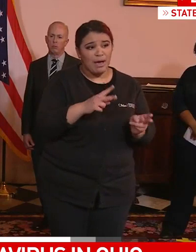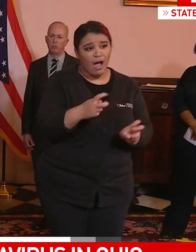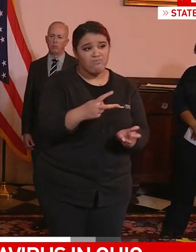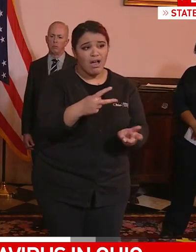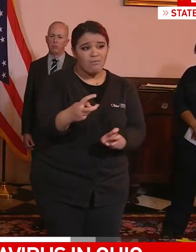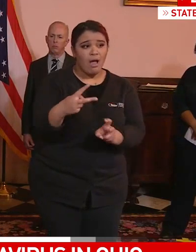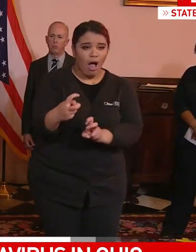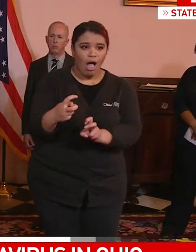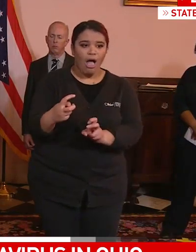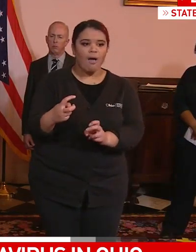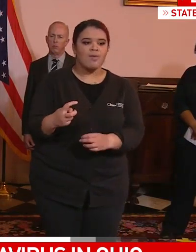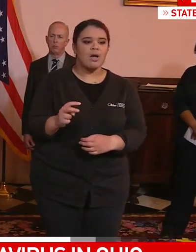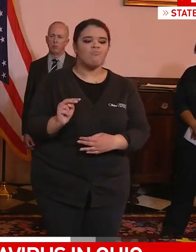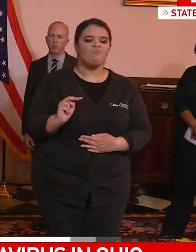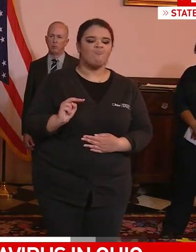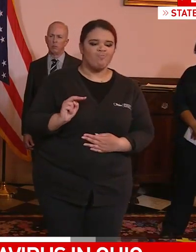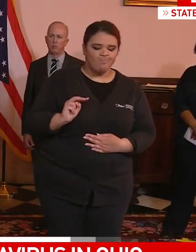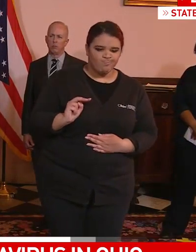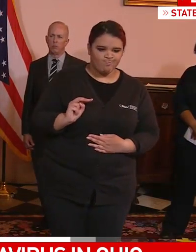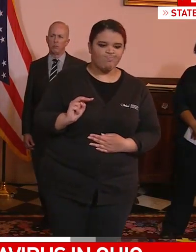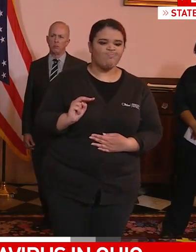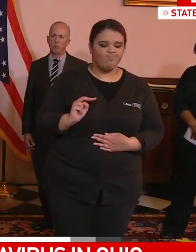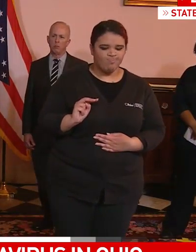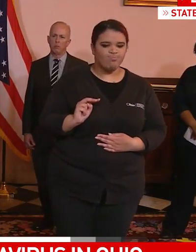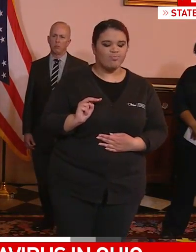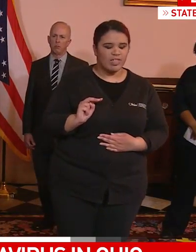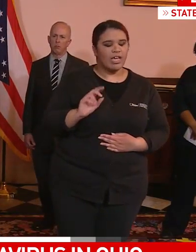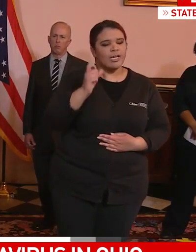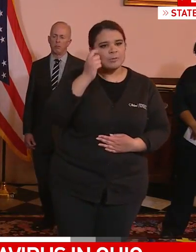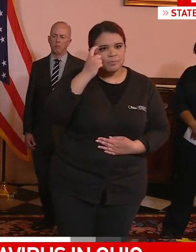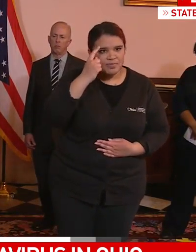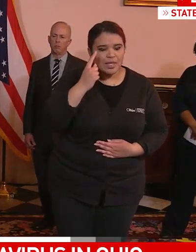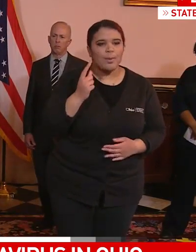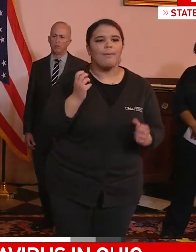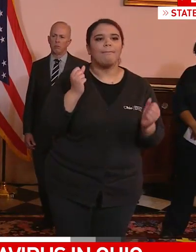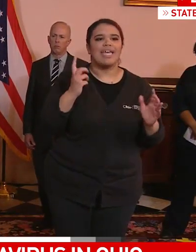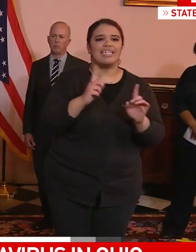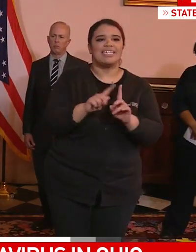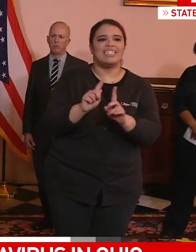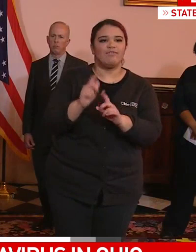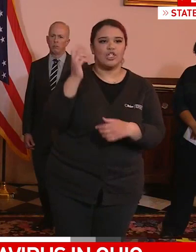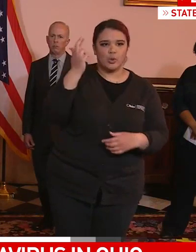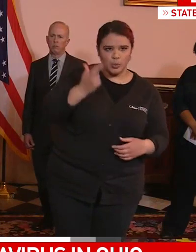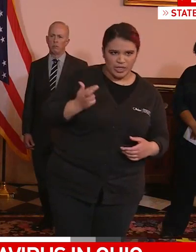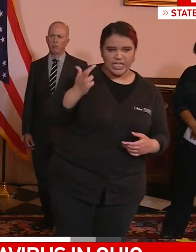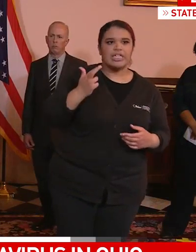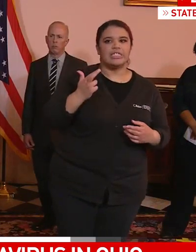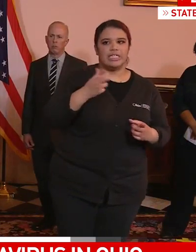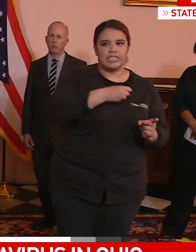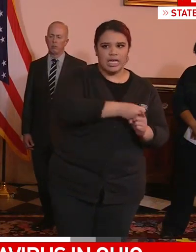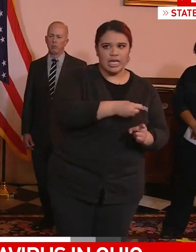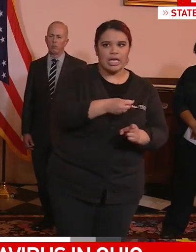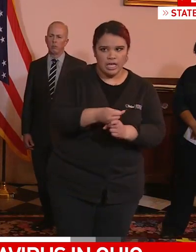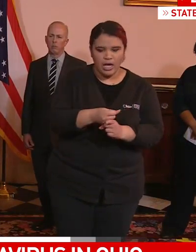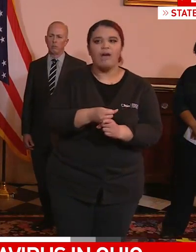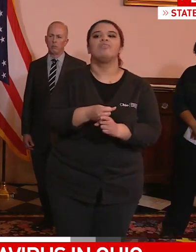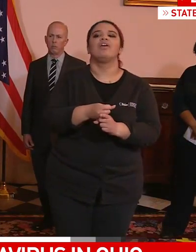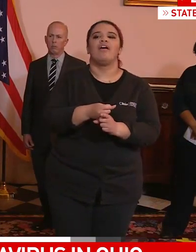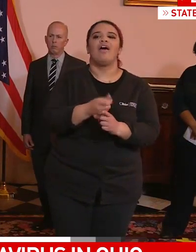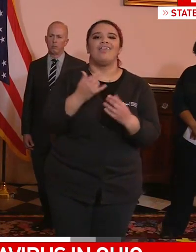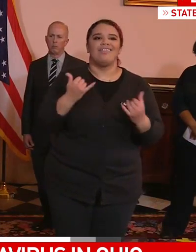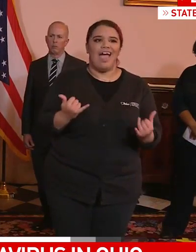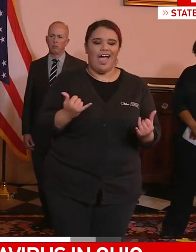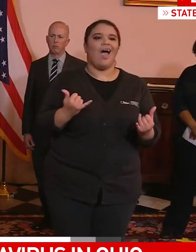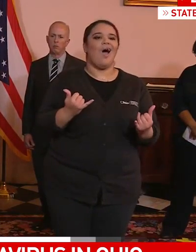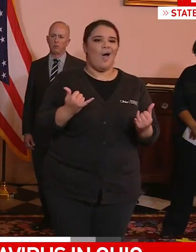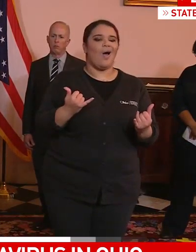on us. It's going to be an amalgam of factors, but that we would ask even more strict restrictions. Again, we